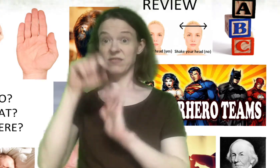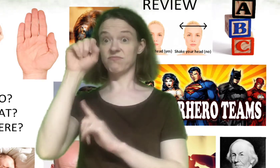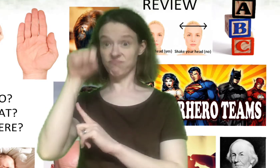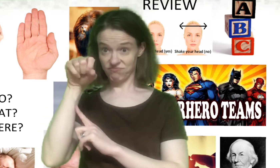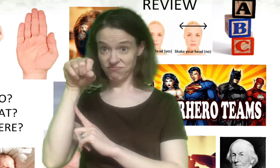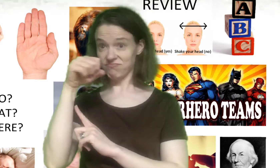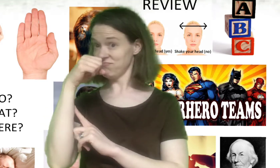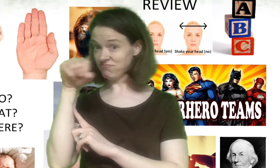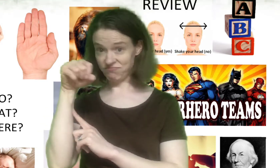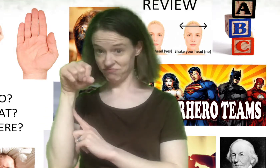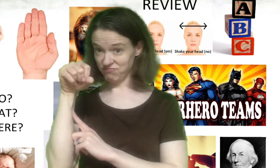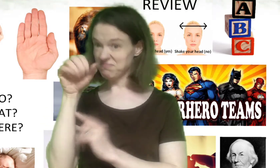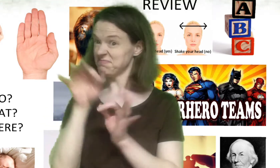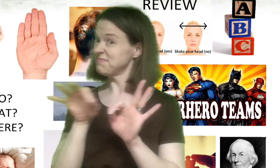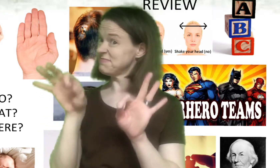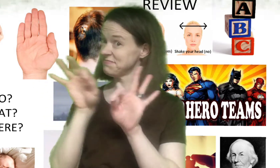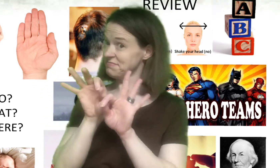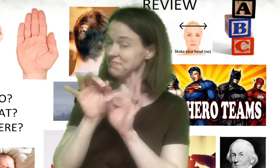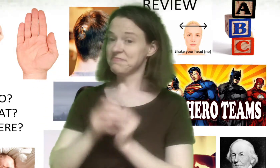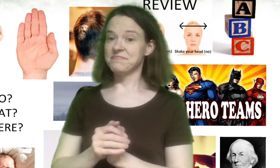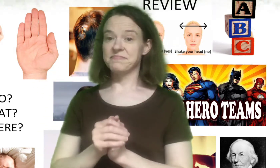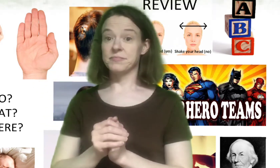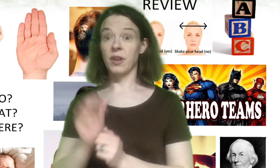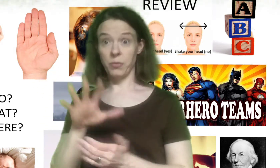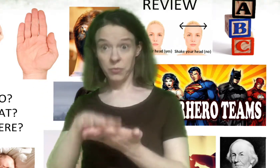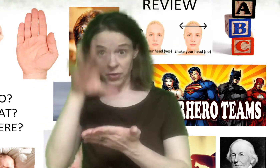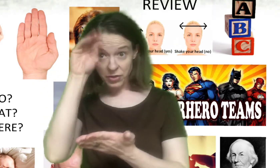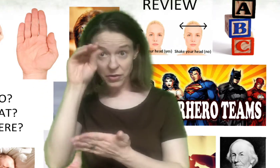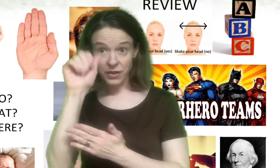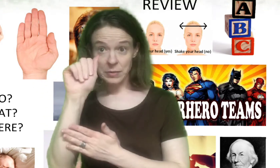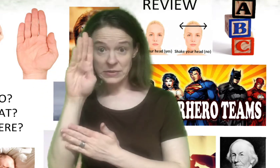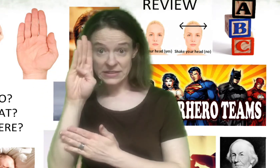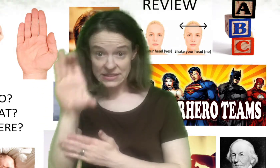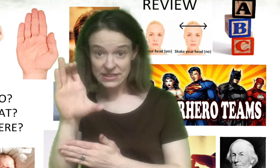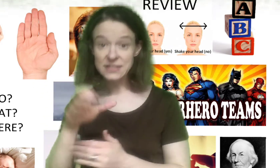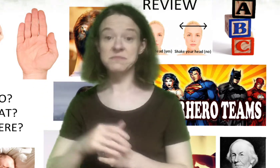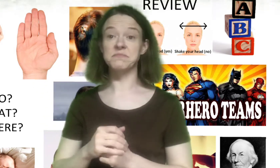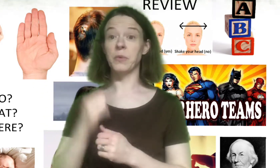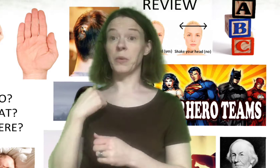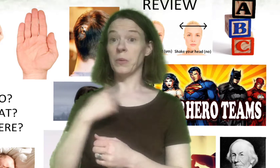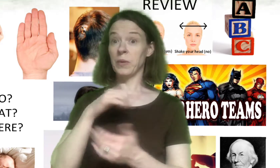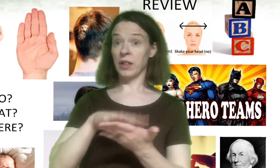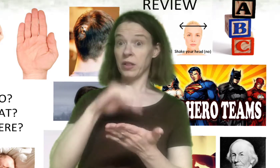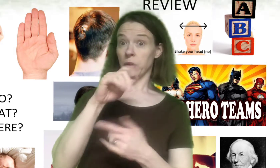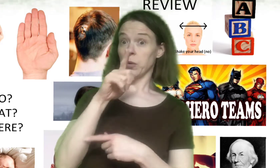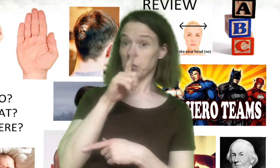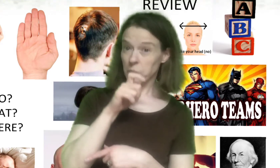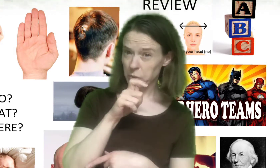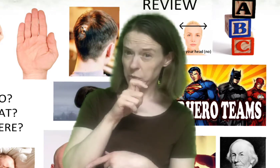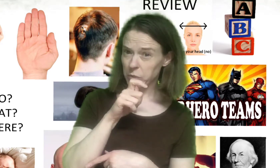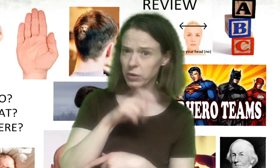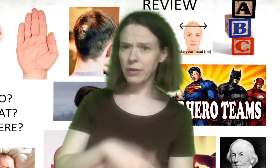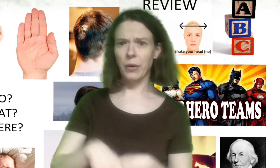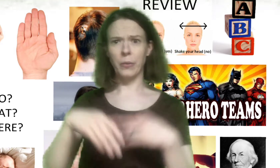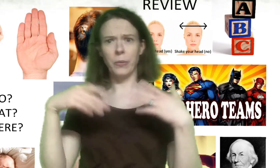and negative head shake and the importance of that. We have learned the ABCs. We have learned